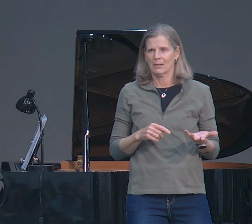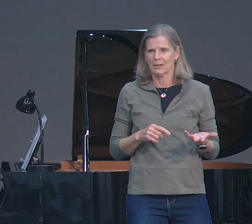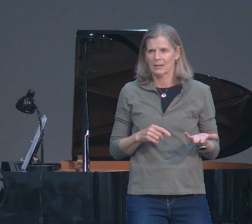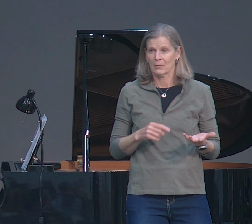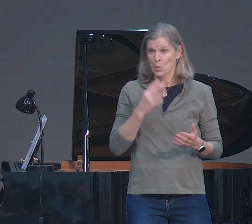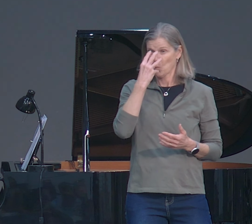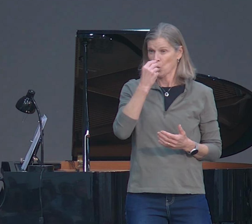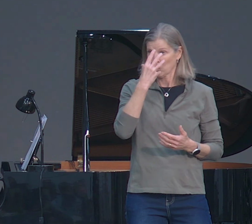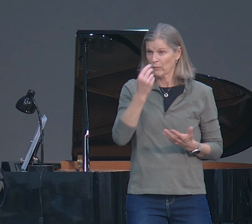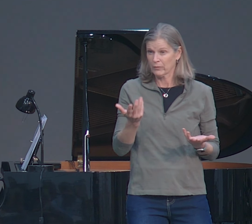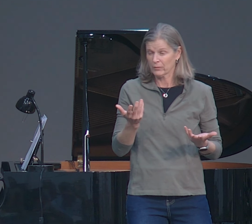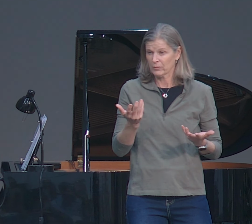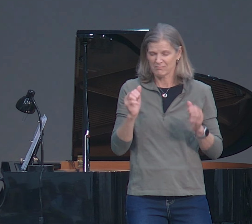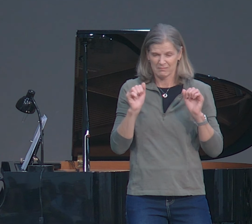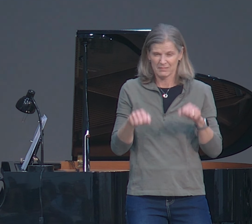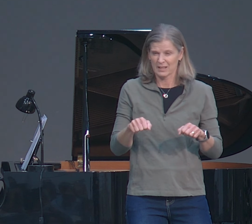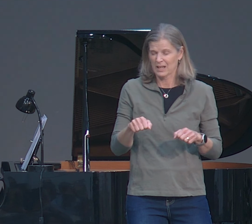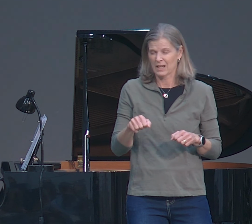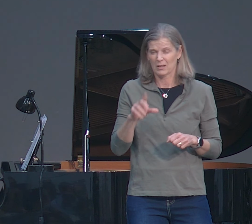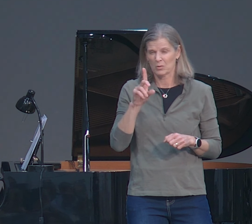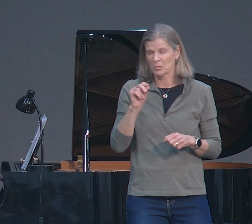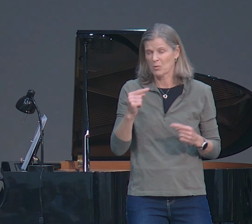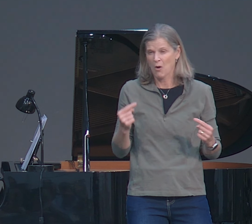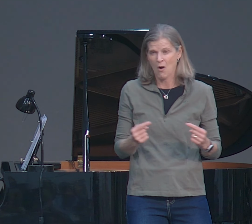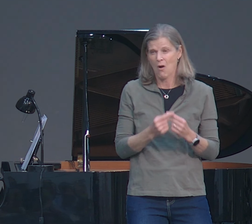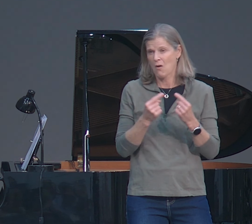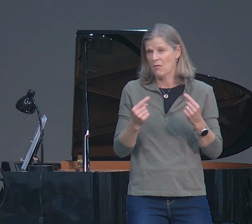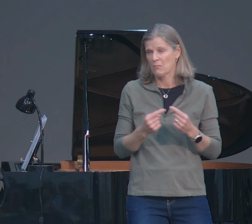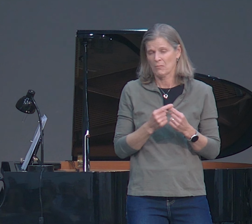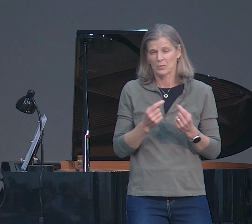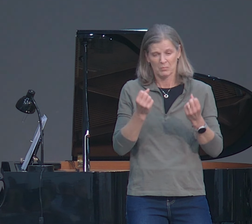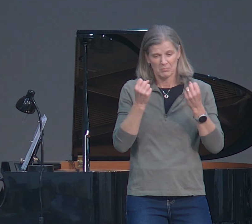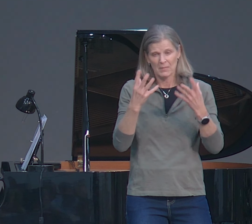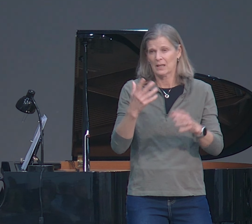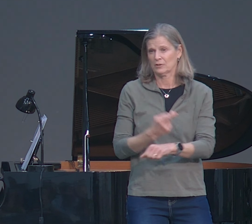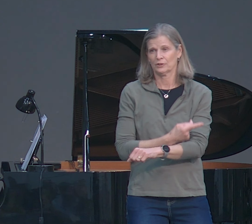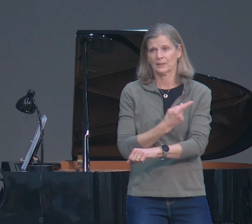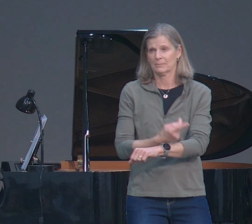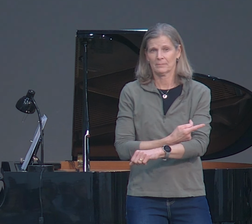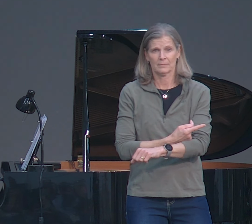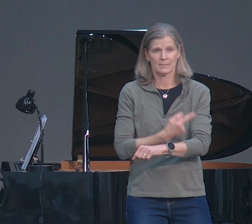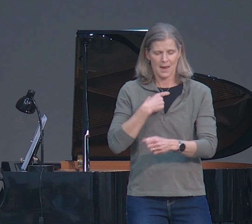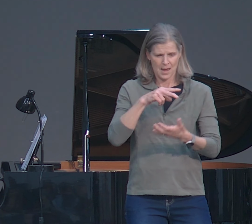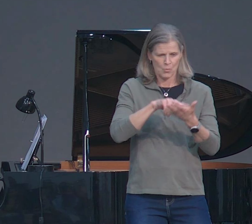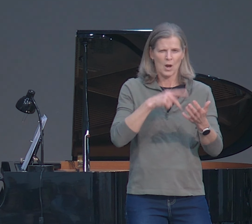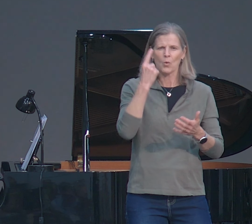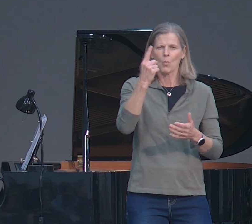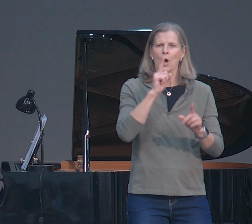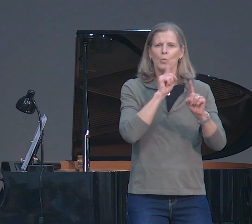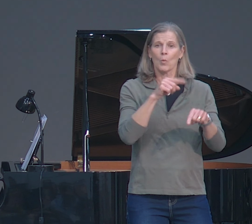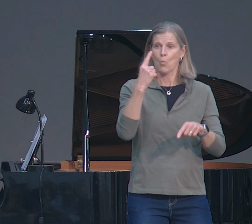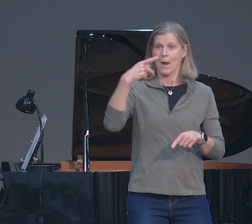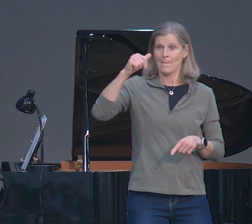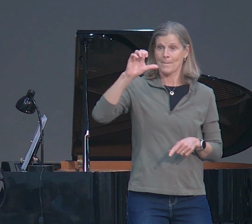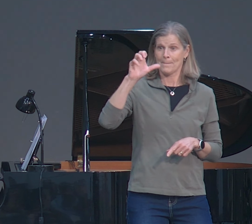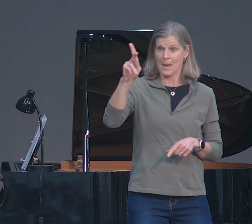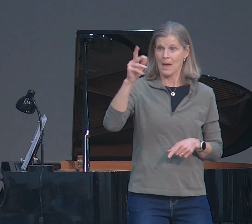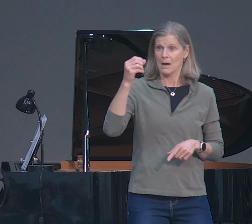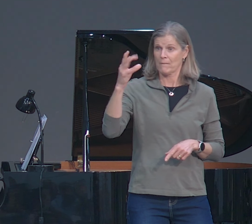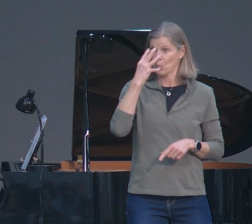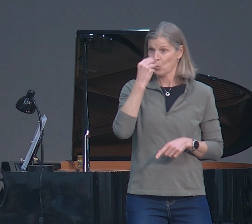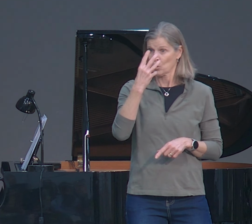Wolves are known to be able to do harm to an incredible number of sheep. I read a report that one pack of wolves had